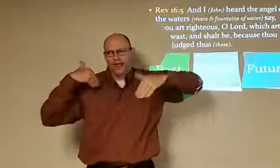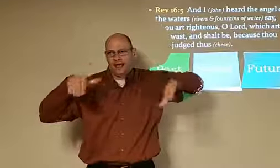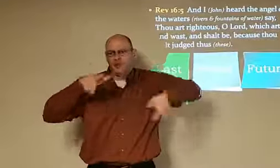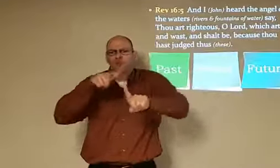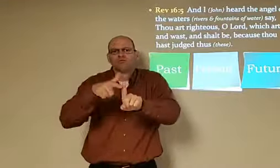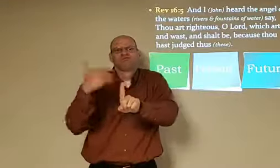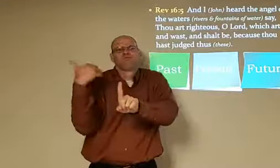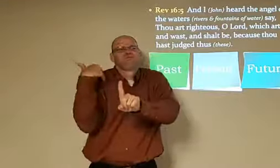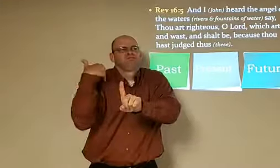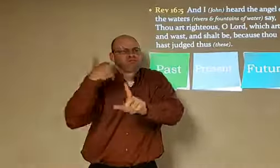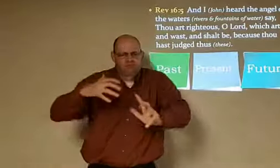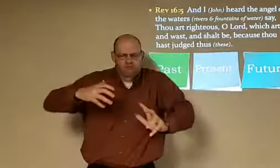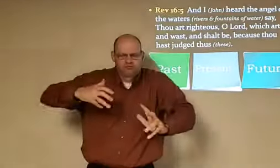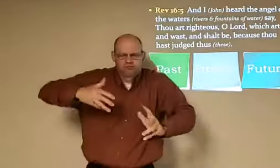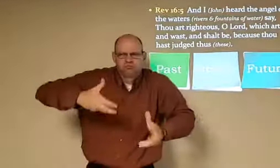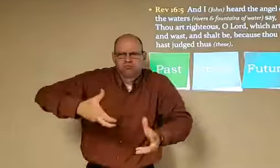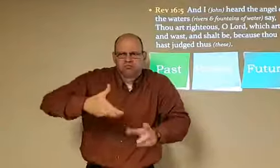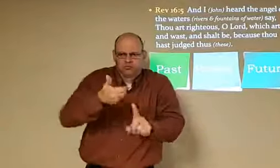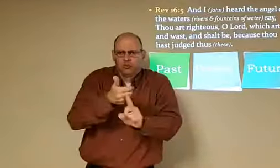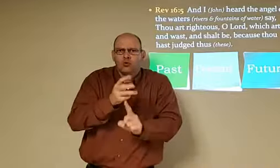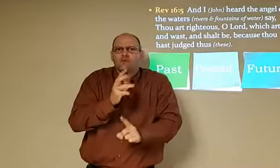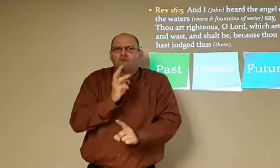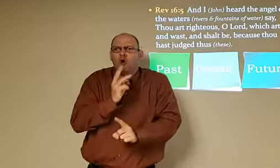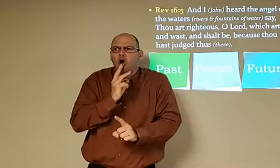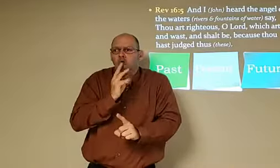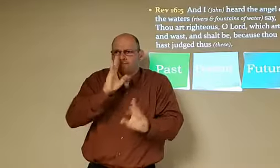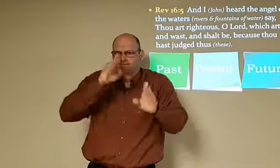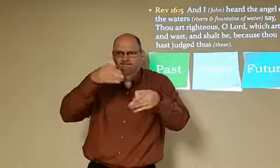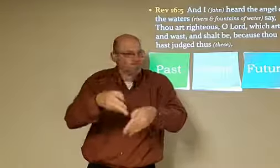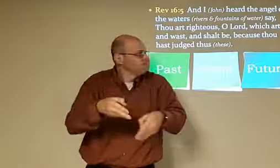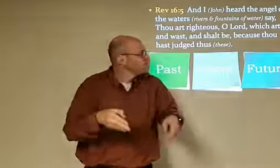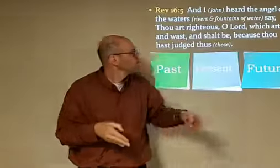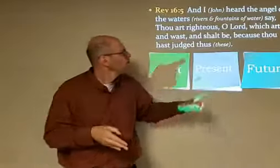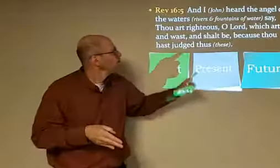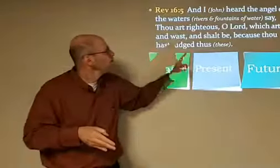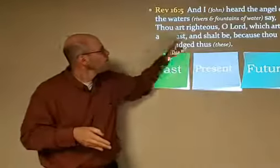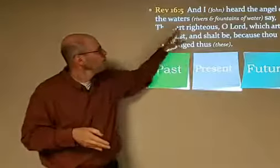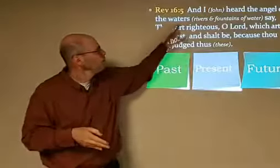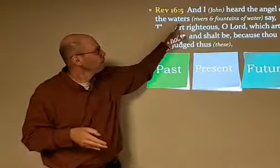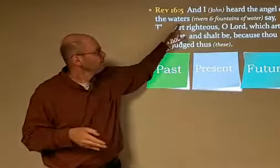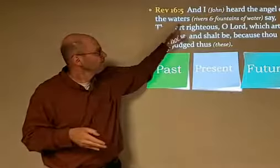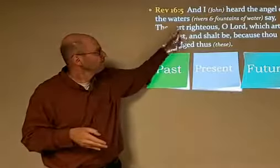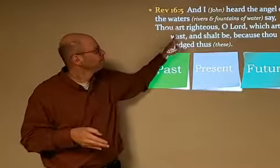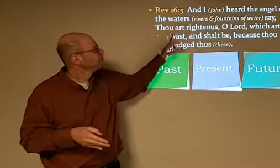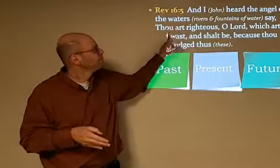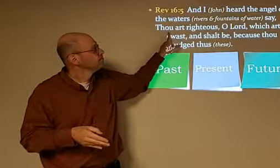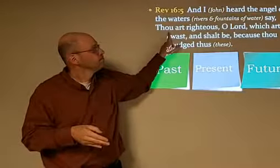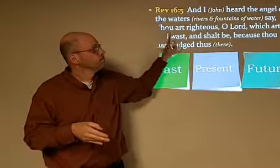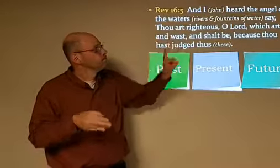So this is the third angel, okay? It says, "And I heard the angel of the waters say,